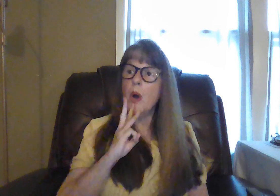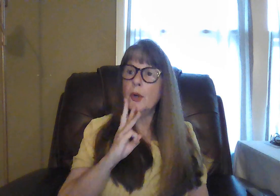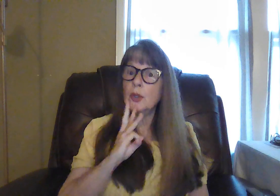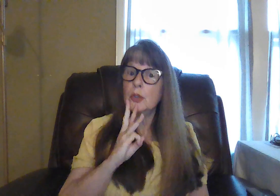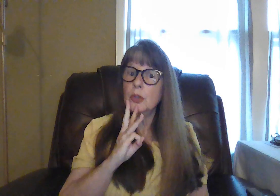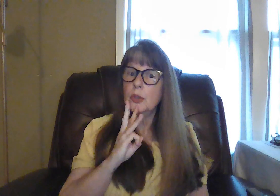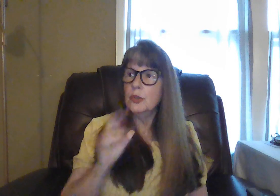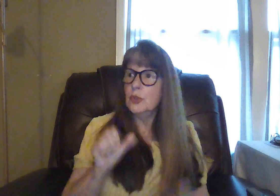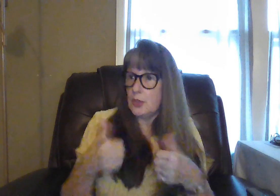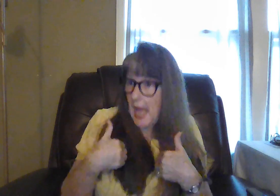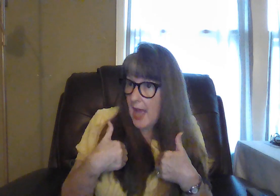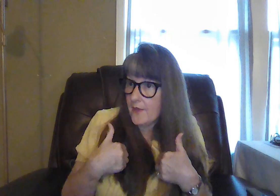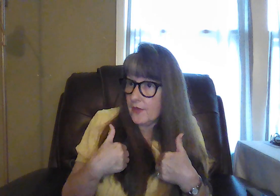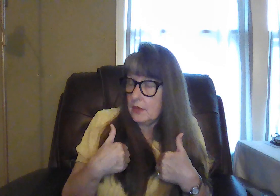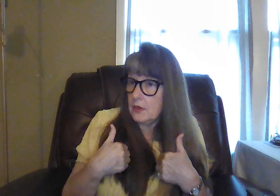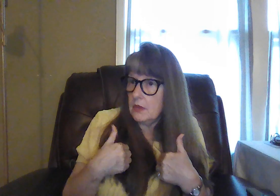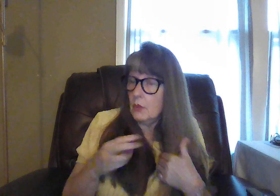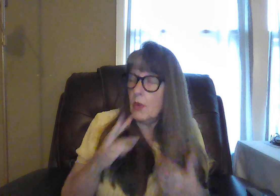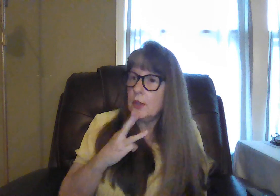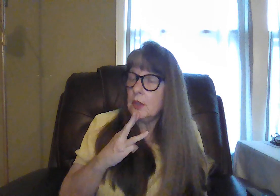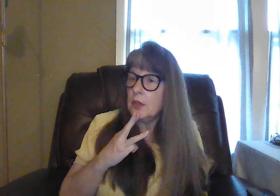Water? You still have water?